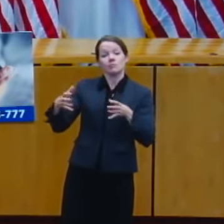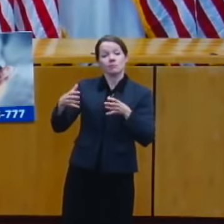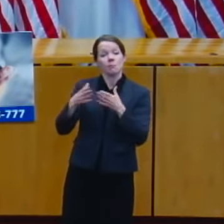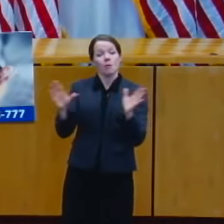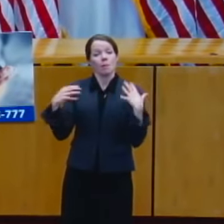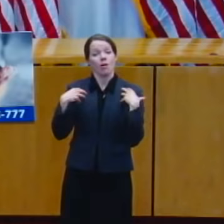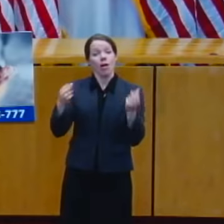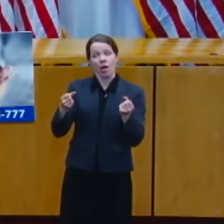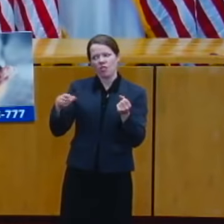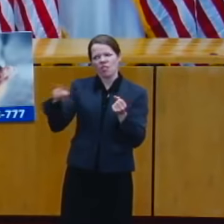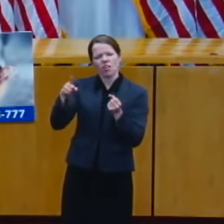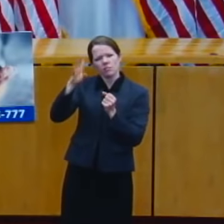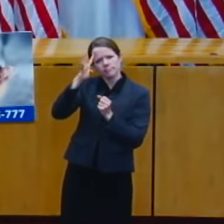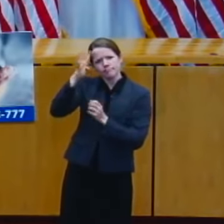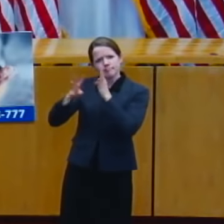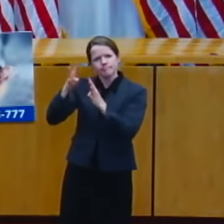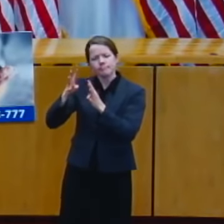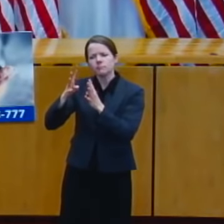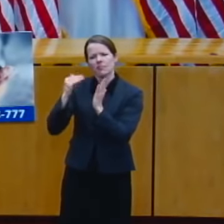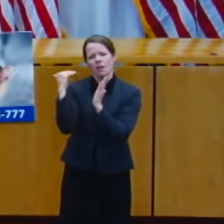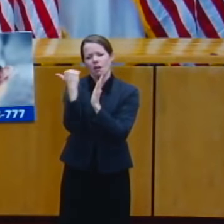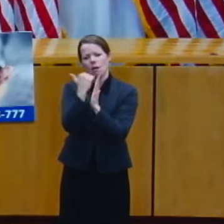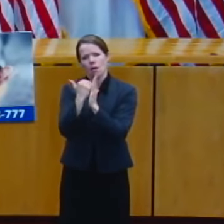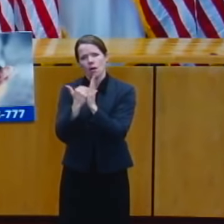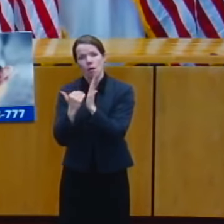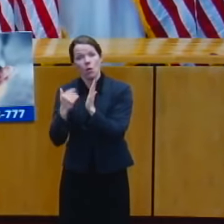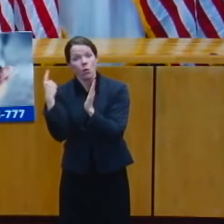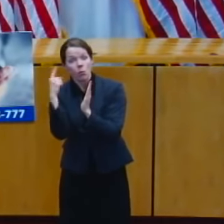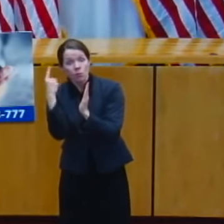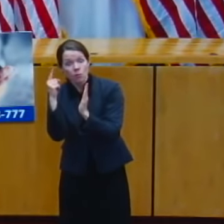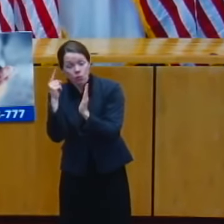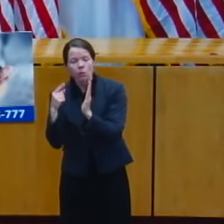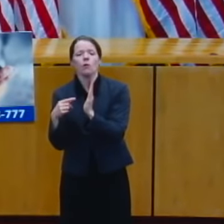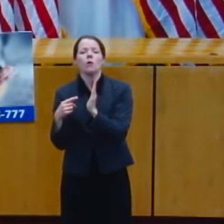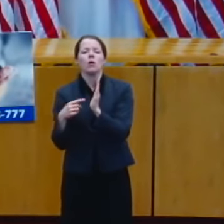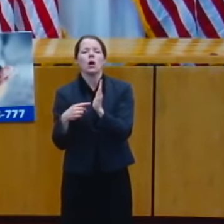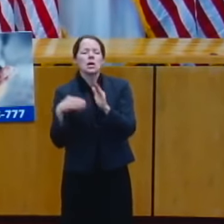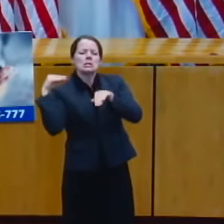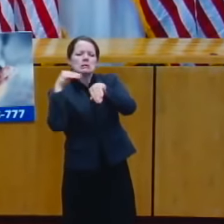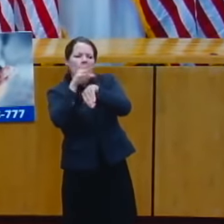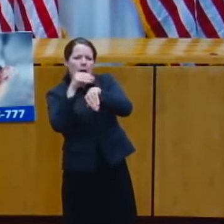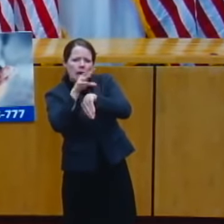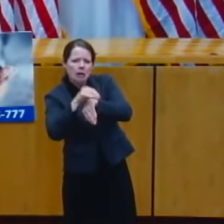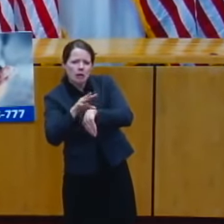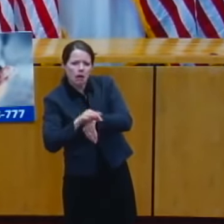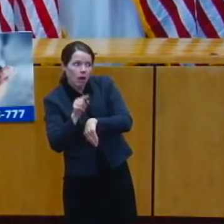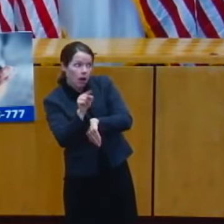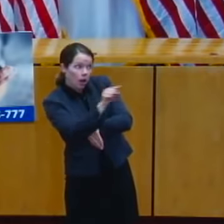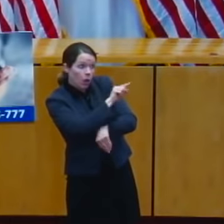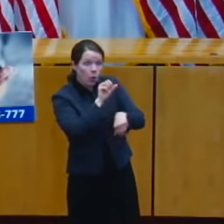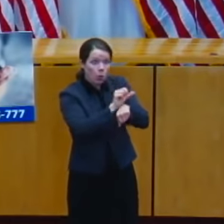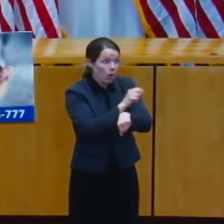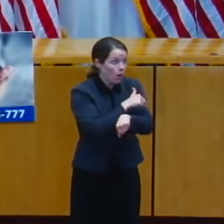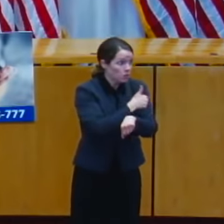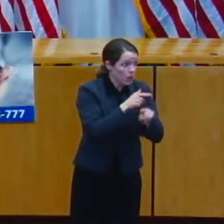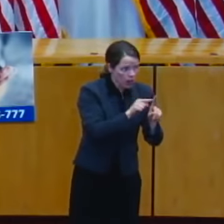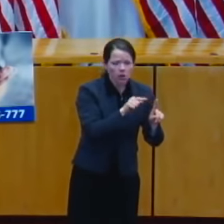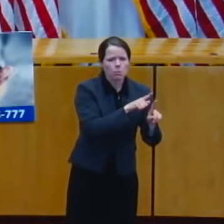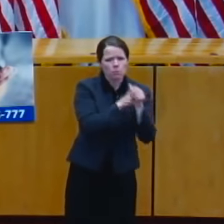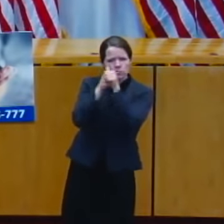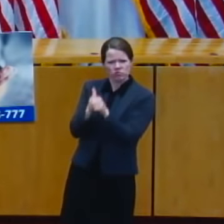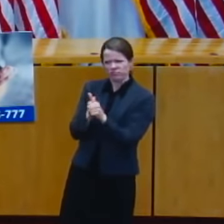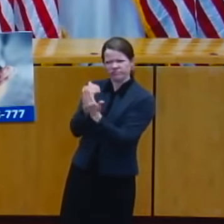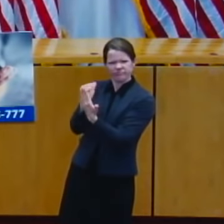providers in preparation for the surge in cases we are expecting. As in any large-scale crisis situation,